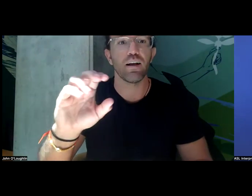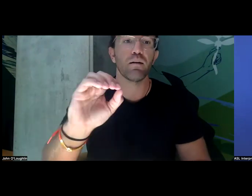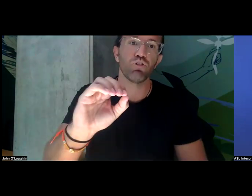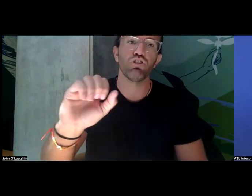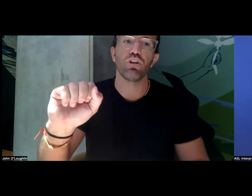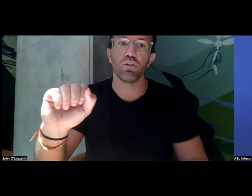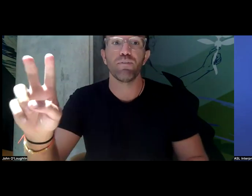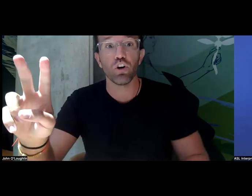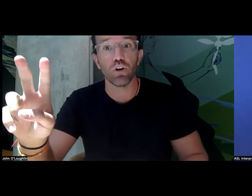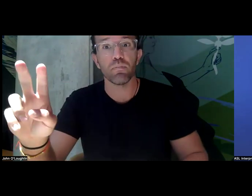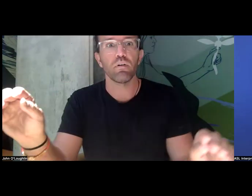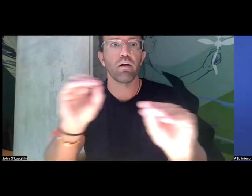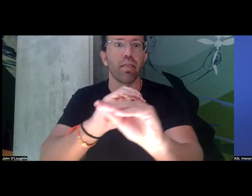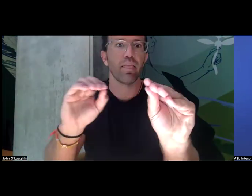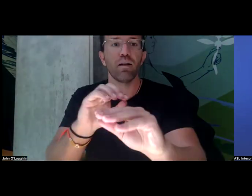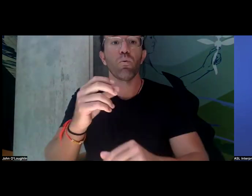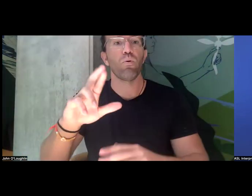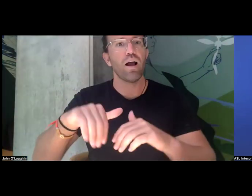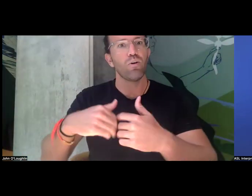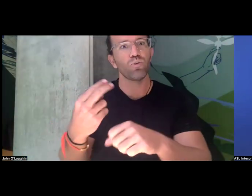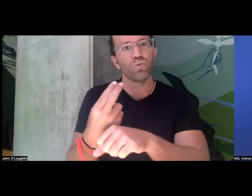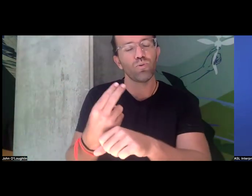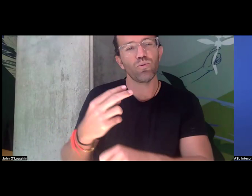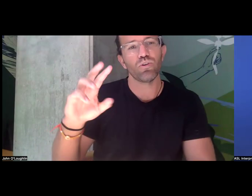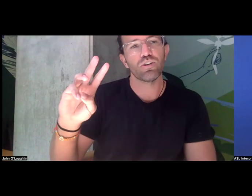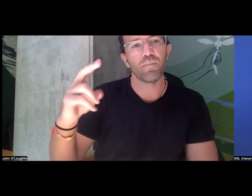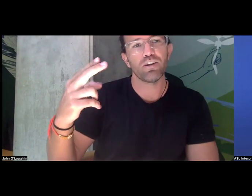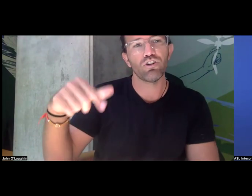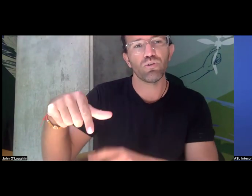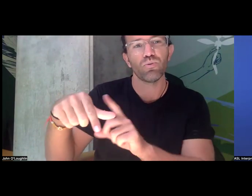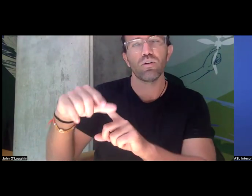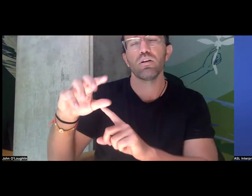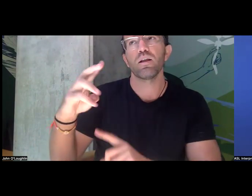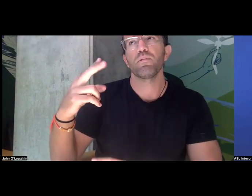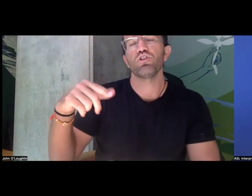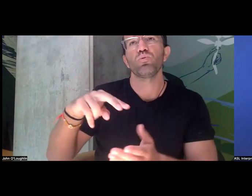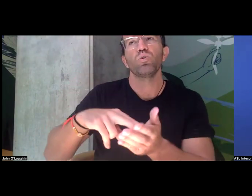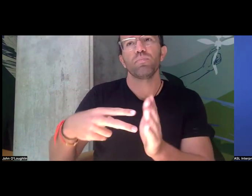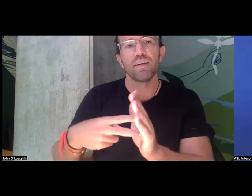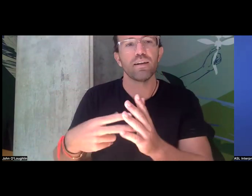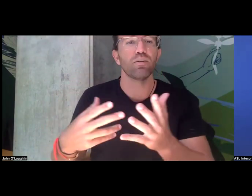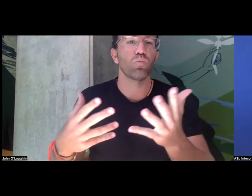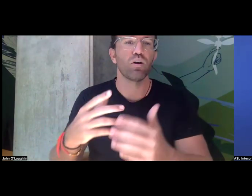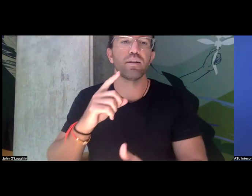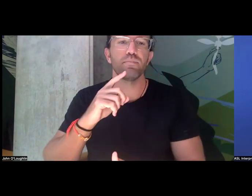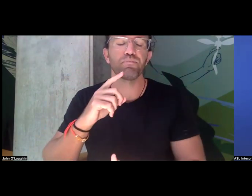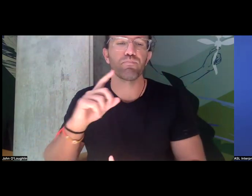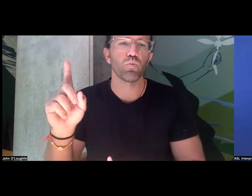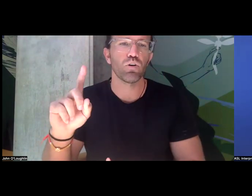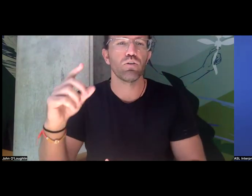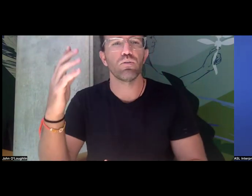around to OSV, object, subject, verb, and move it around, and you can understand how to use